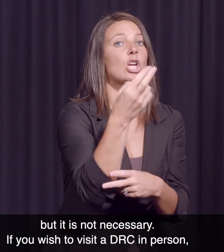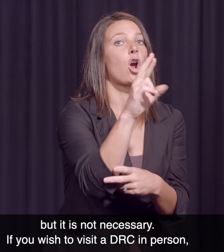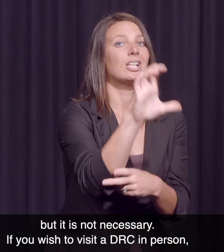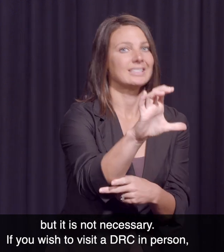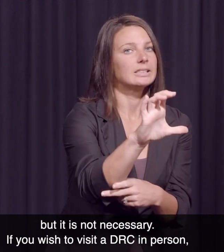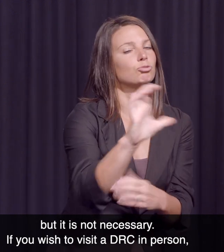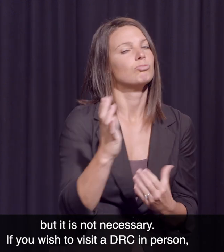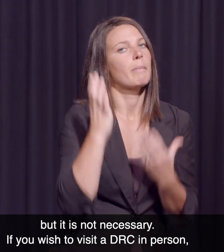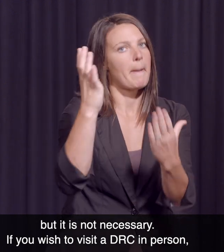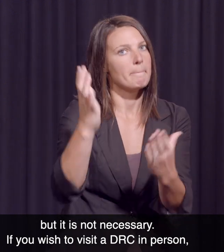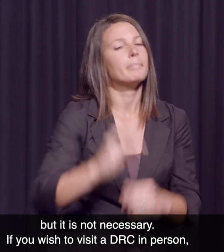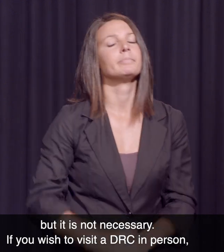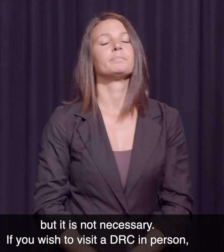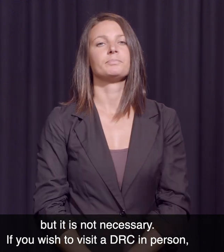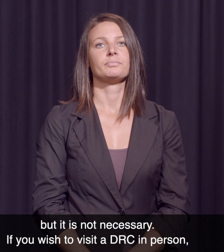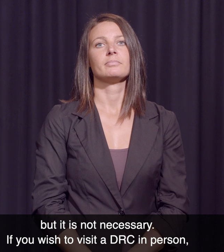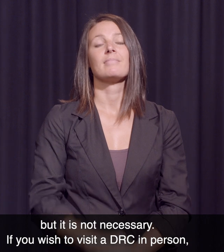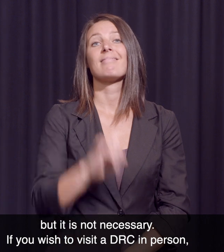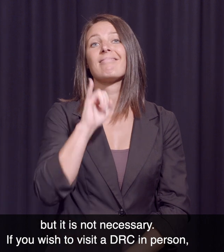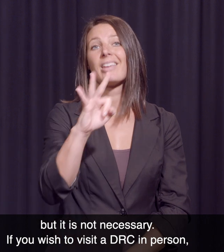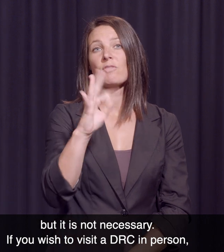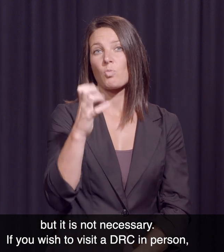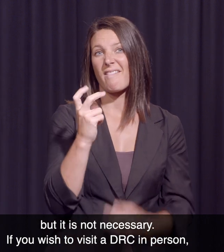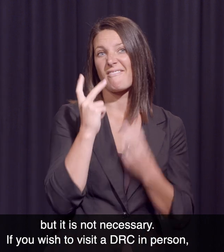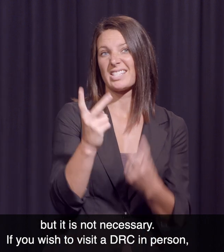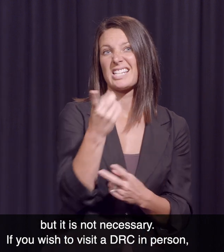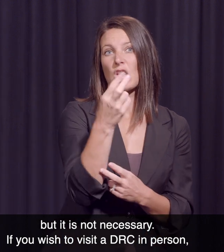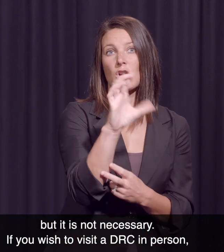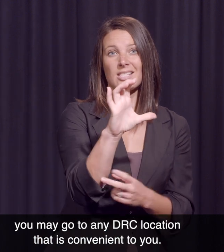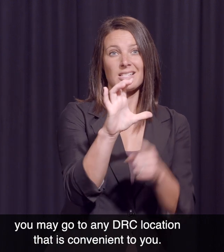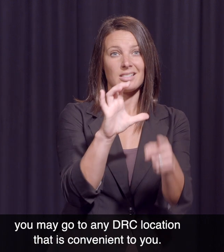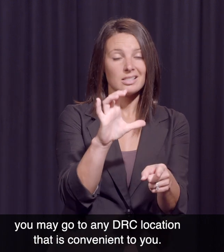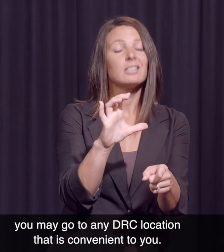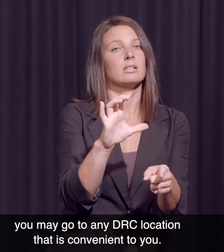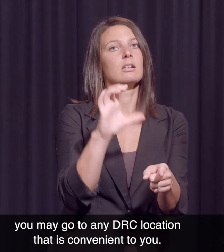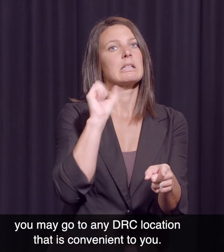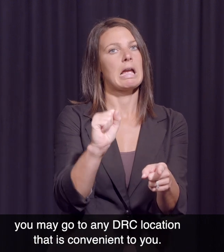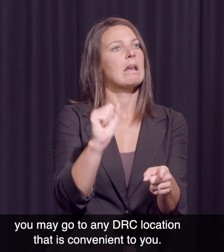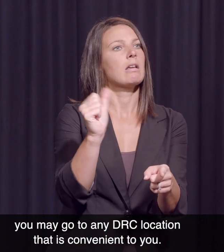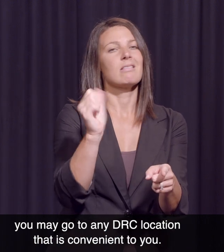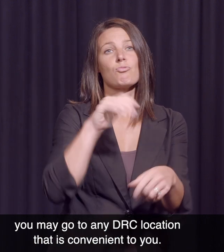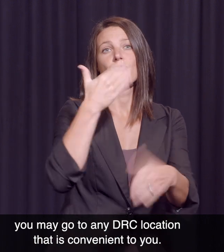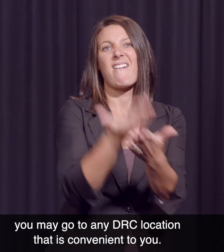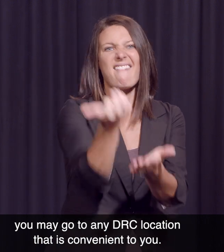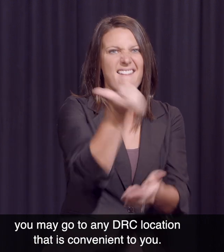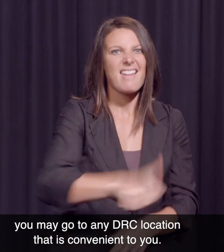not necessary. If you wish to visit a DRC in person, you may go to any DRC location that is